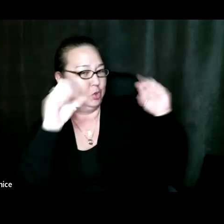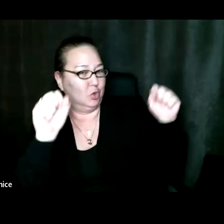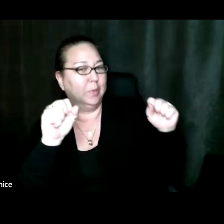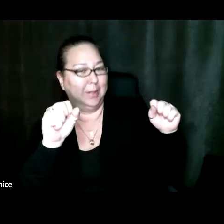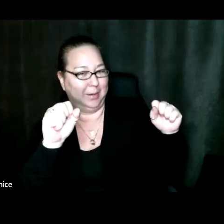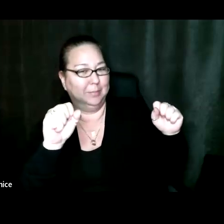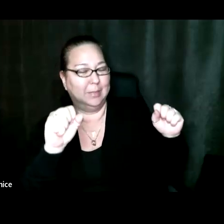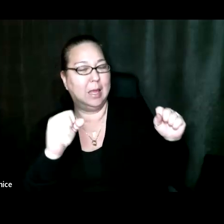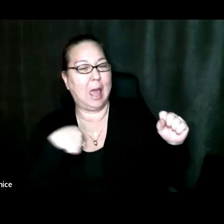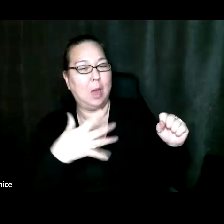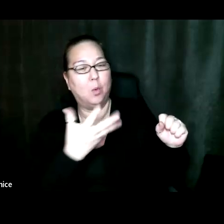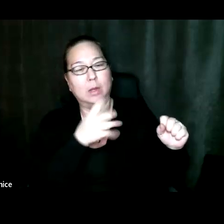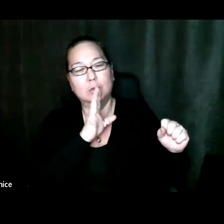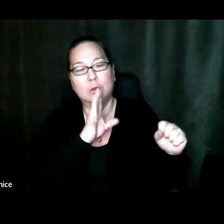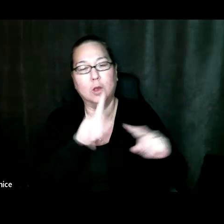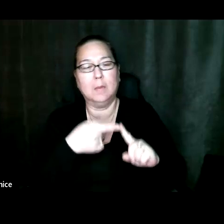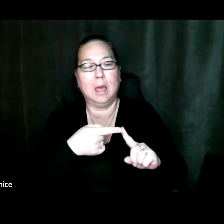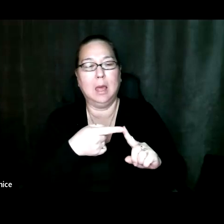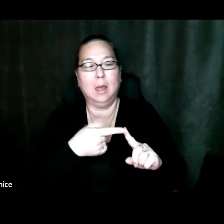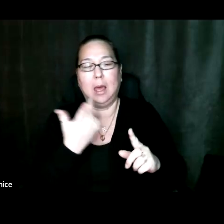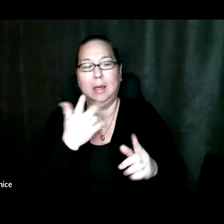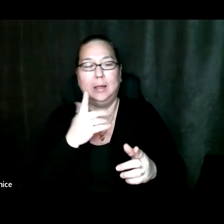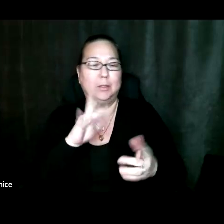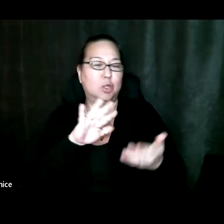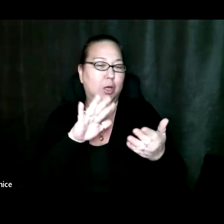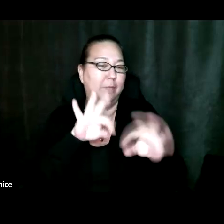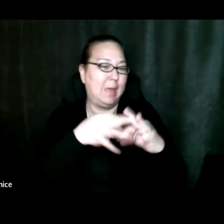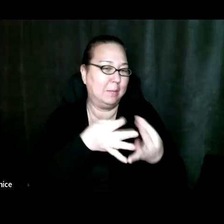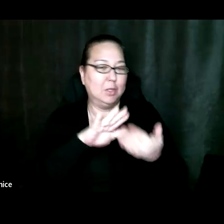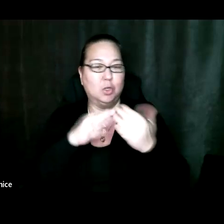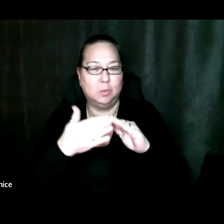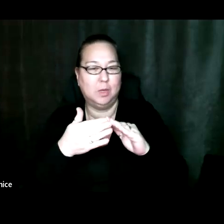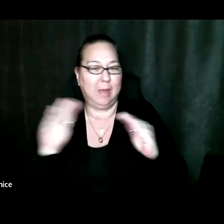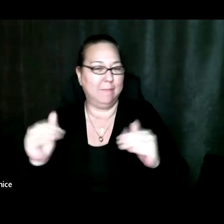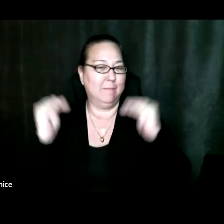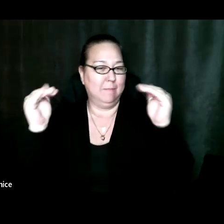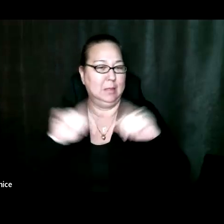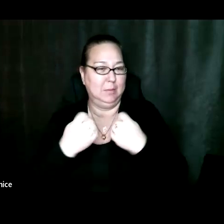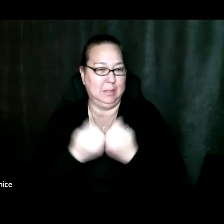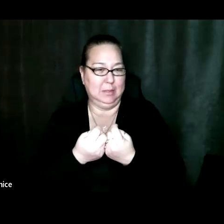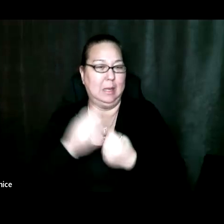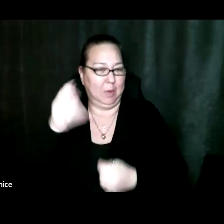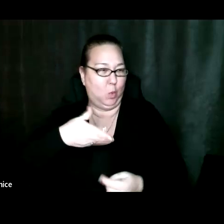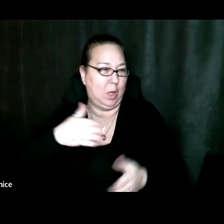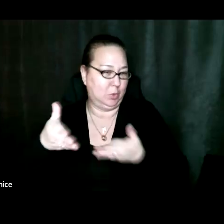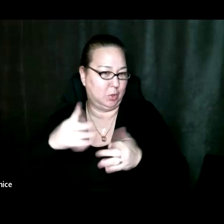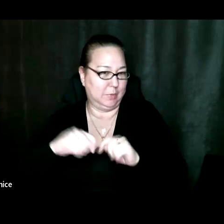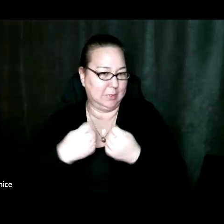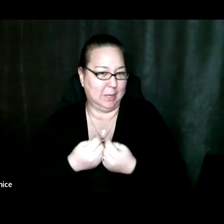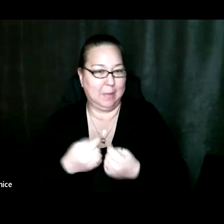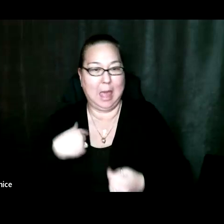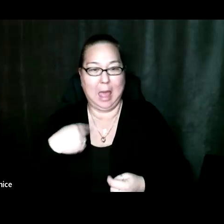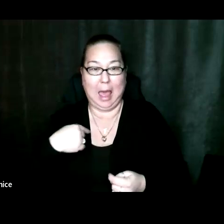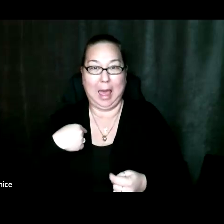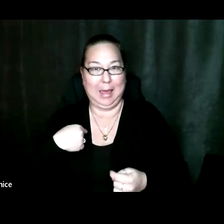to shout out the Family and Community Advancement Team and Welcome Services Team. I am going through the school assignment process for the